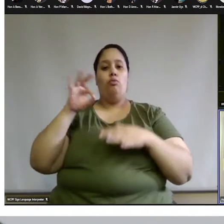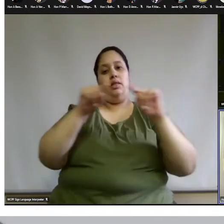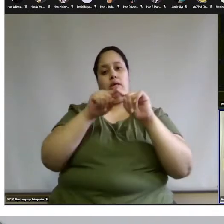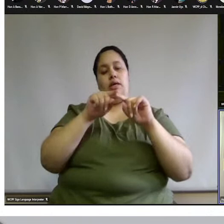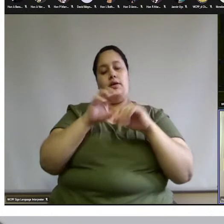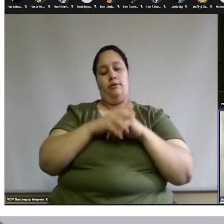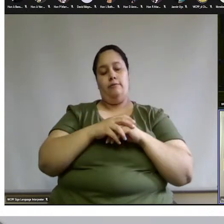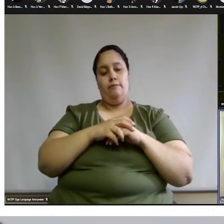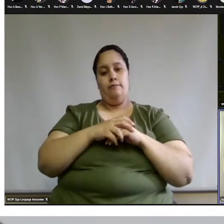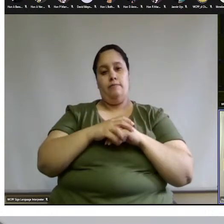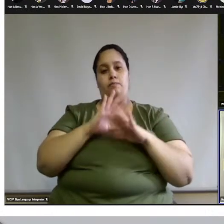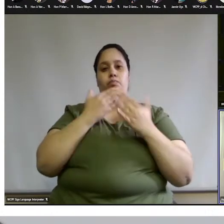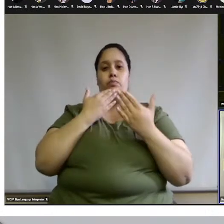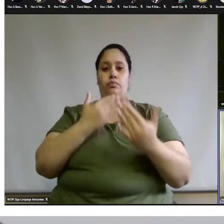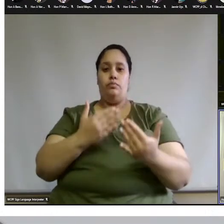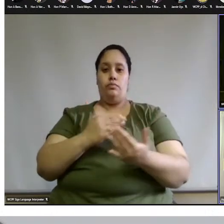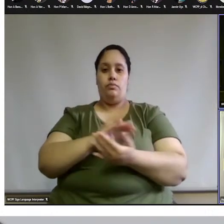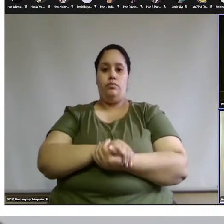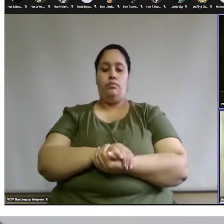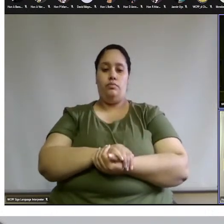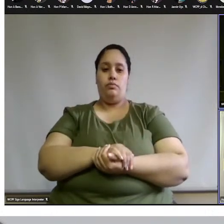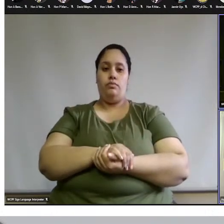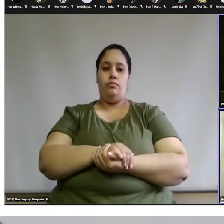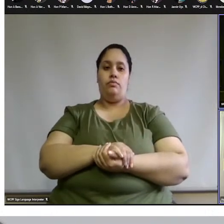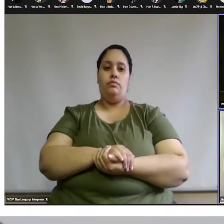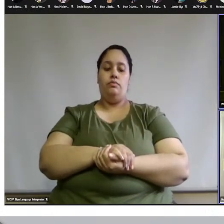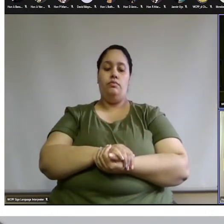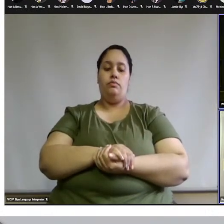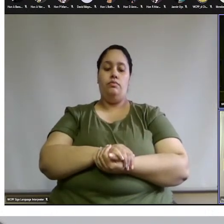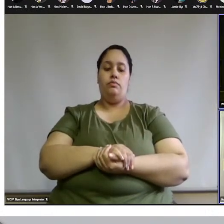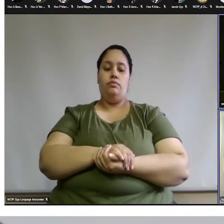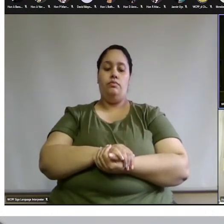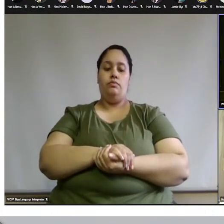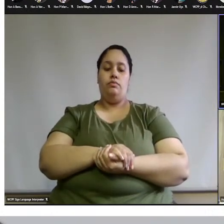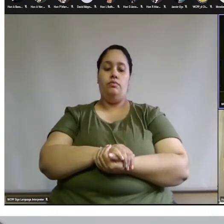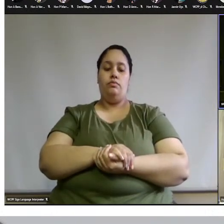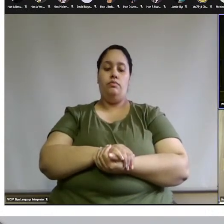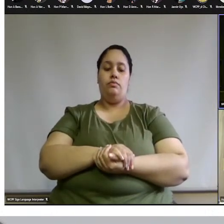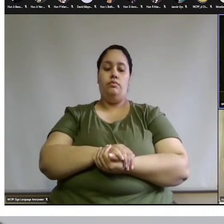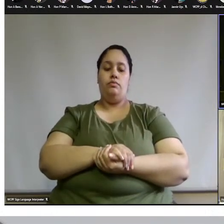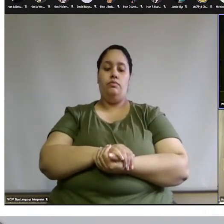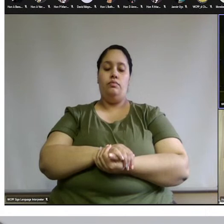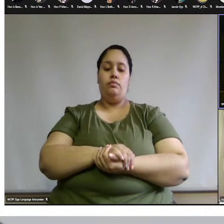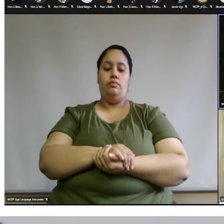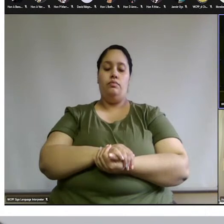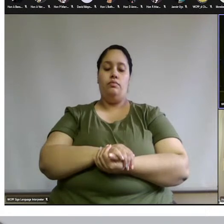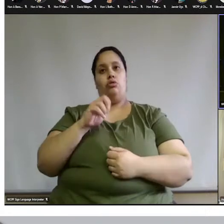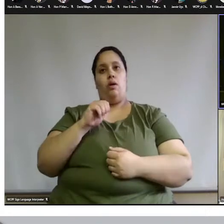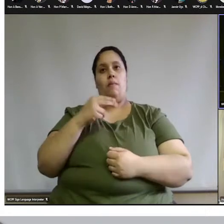there. I thank you. Thank you, Honourable Member. I now recognise Al-Jamal.